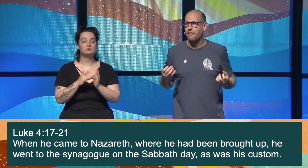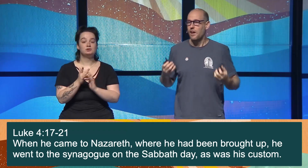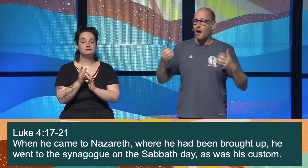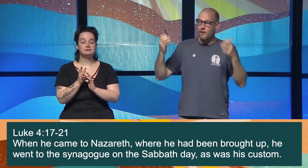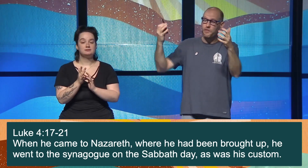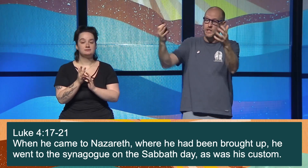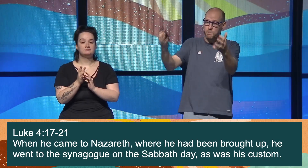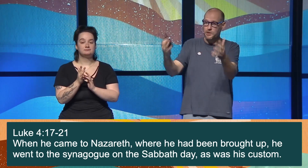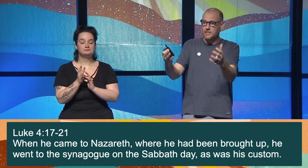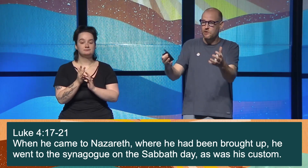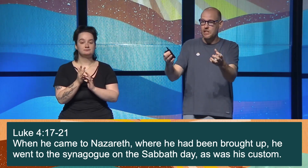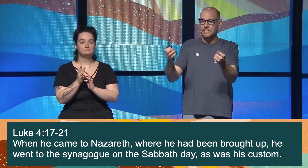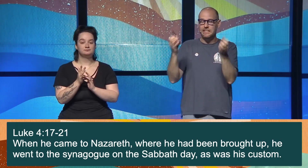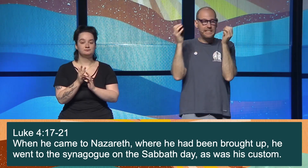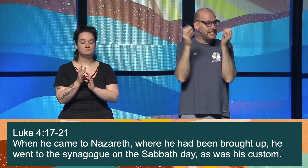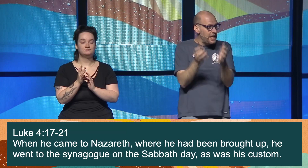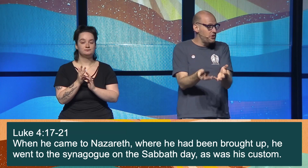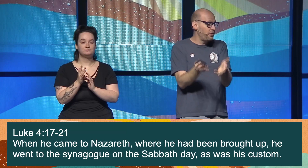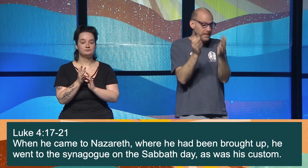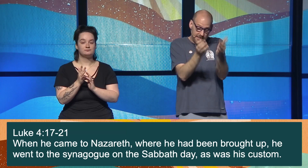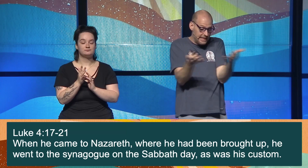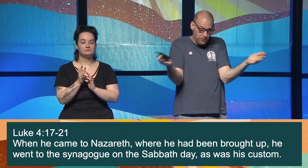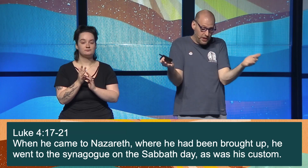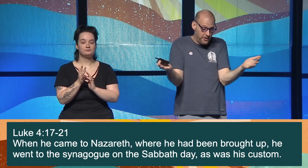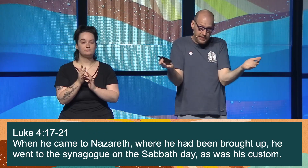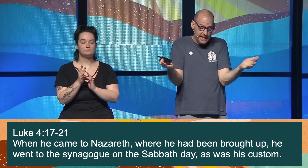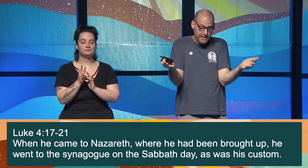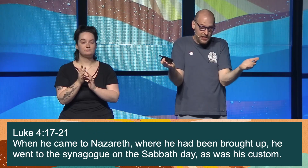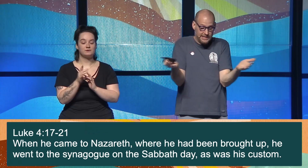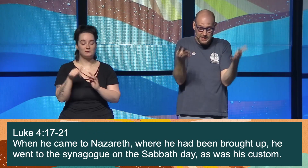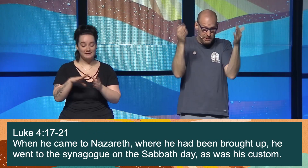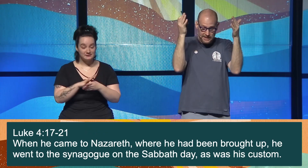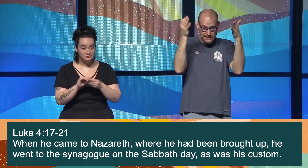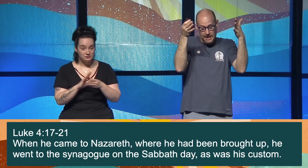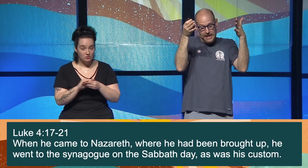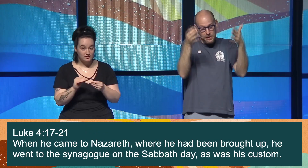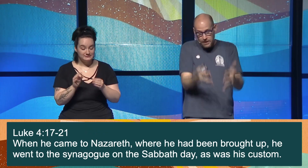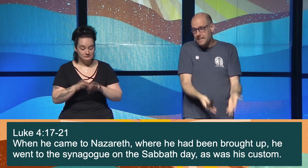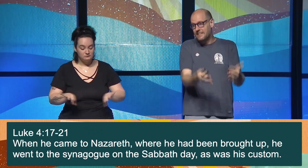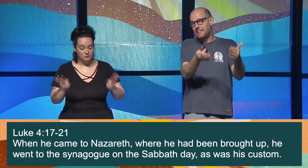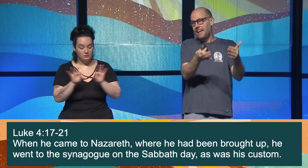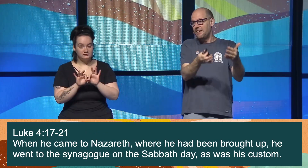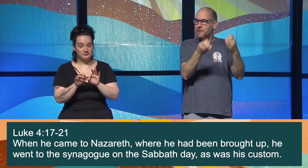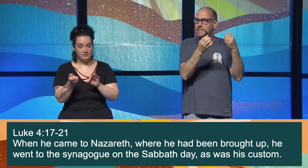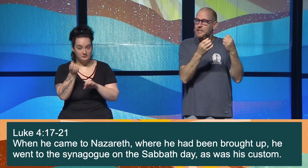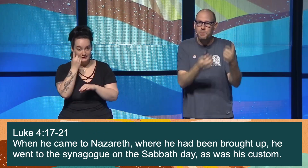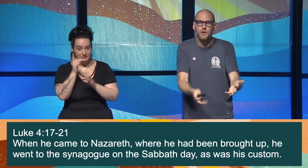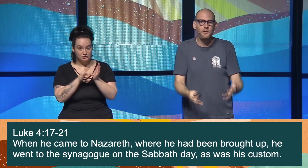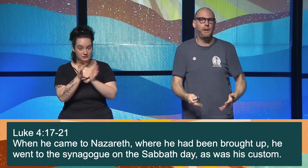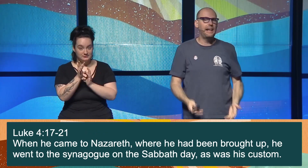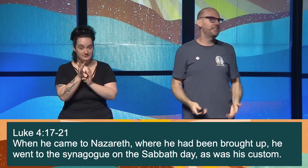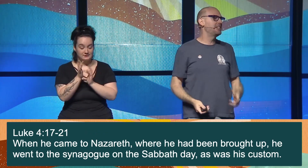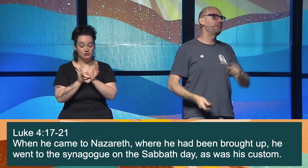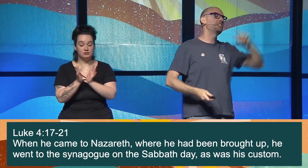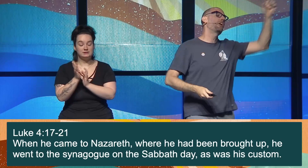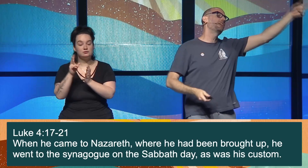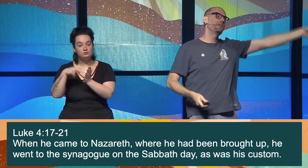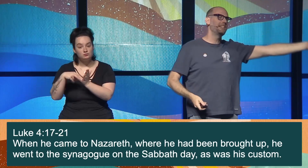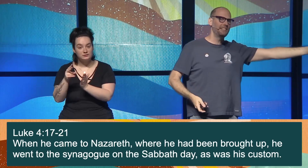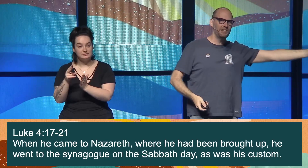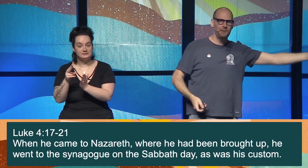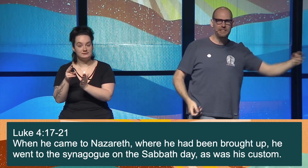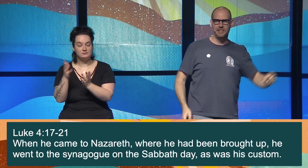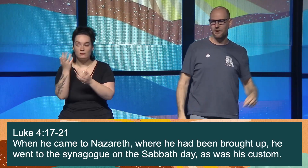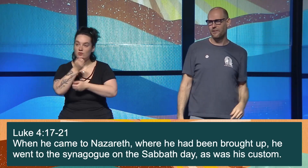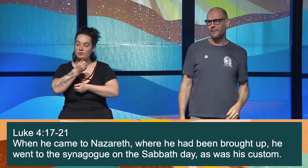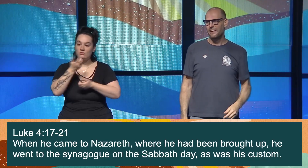we have of this person of Jesus is central. It's central to understanding Jesus because he reads, and he reads this beautiful passage. And we started